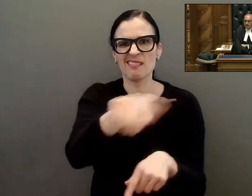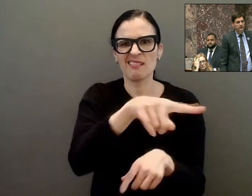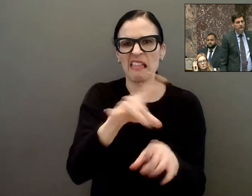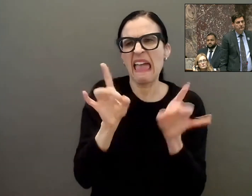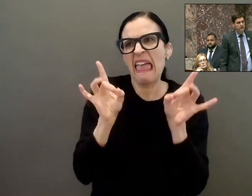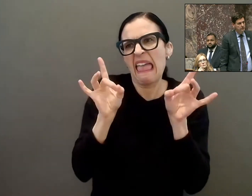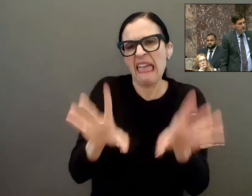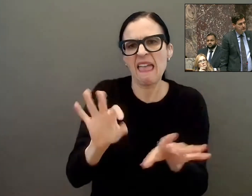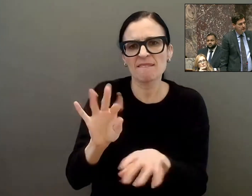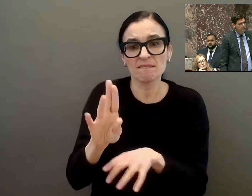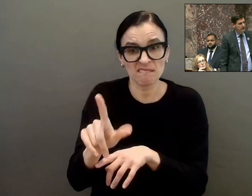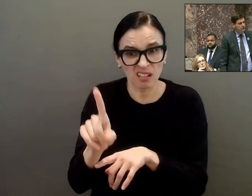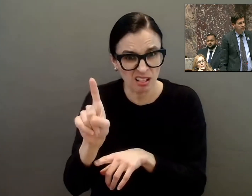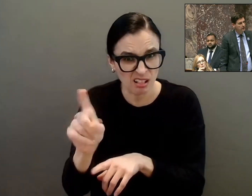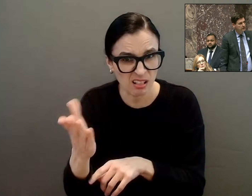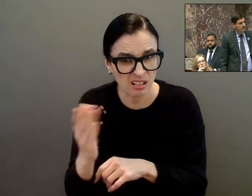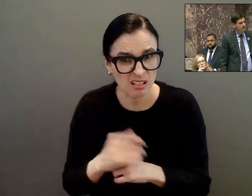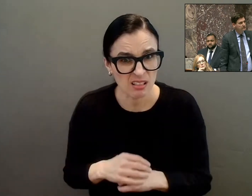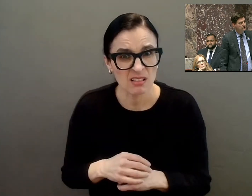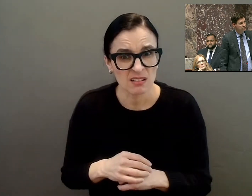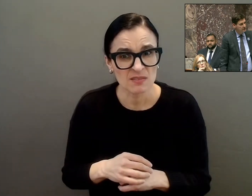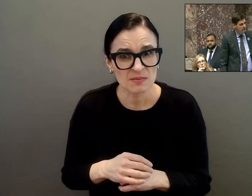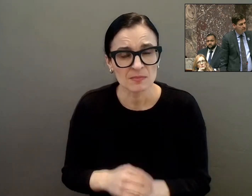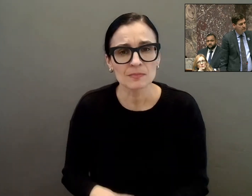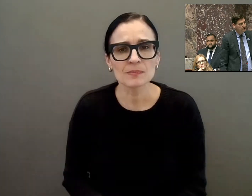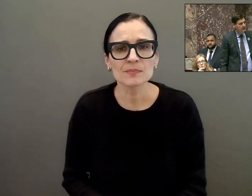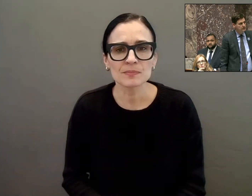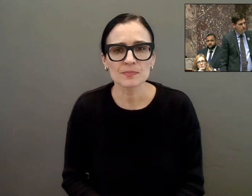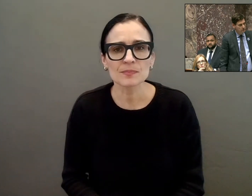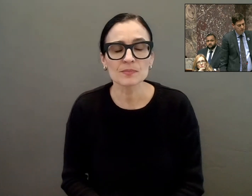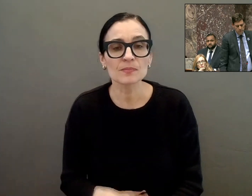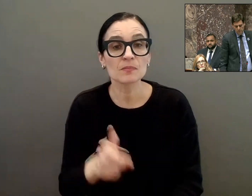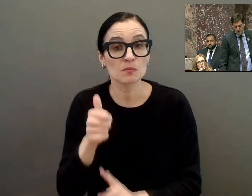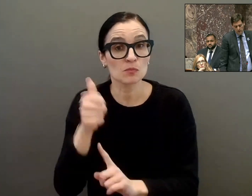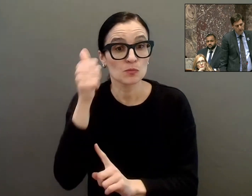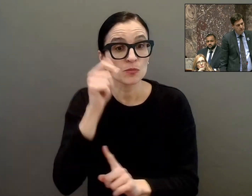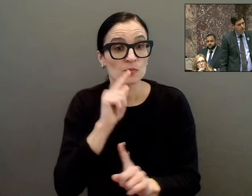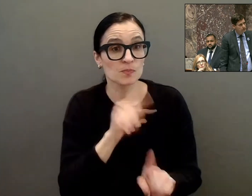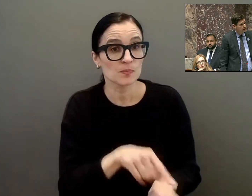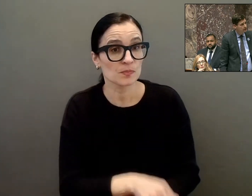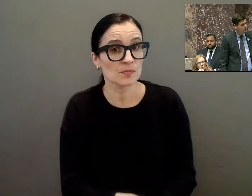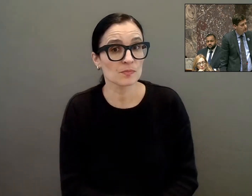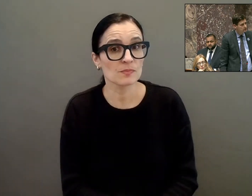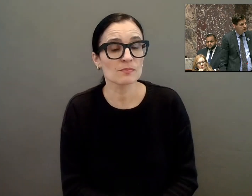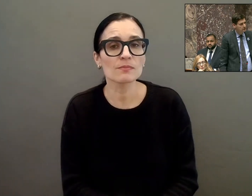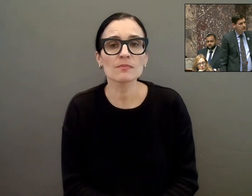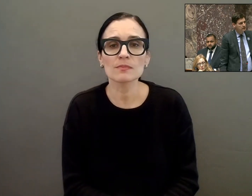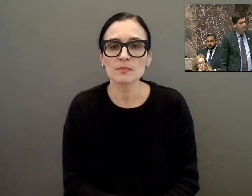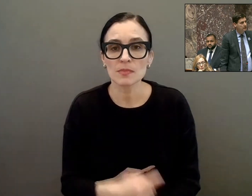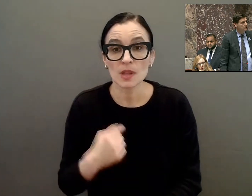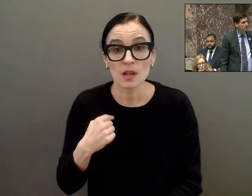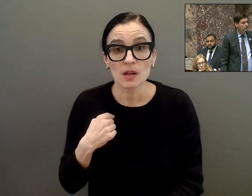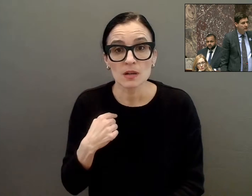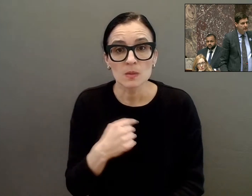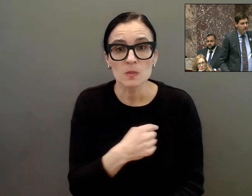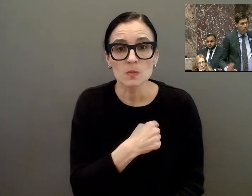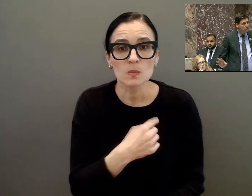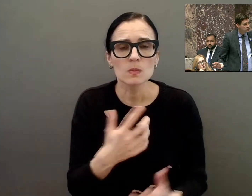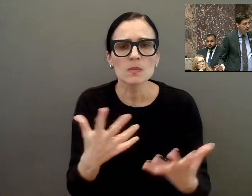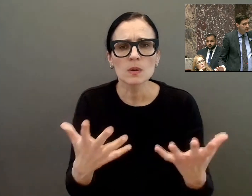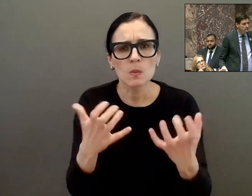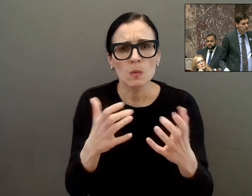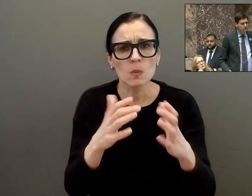We have a huge interest in making sure that all kids feel safe at school, regardless of who they are, where their